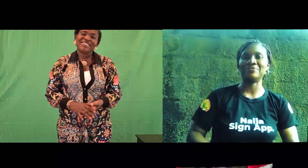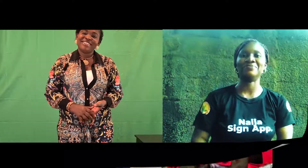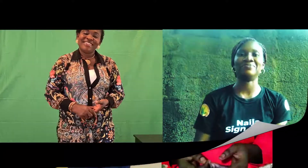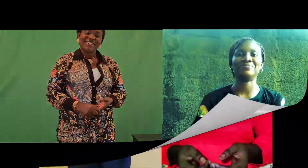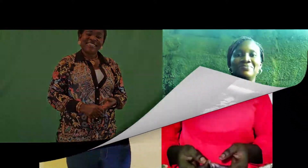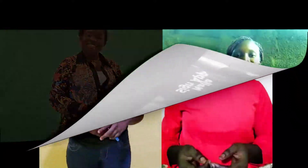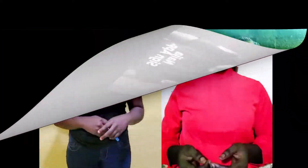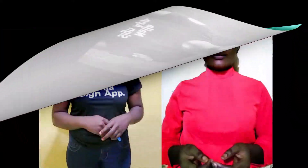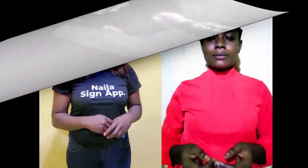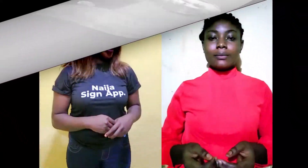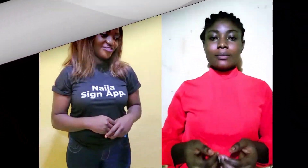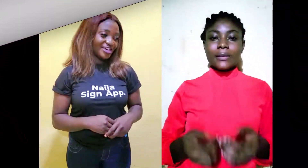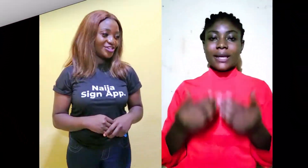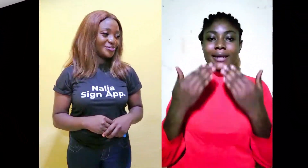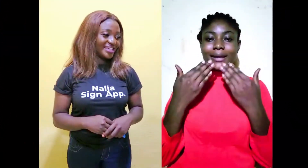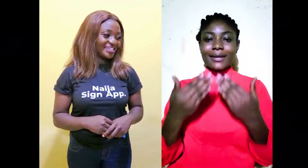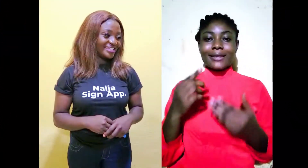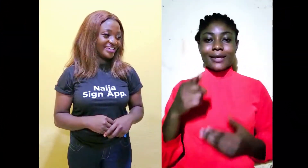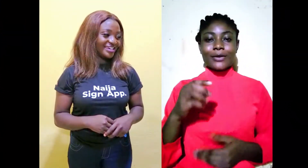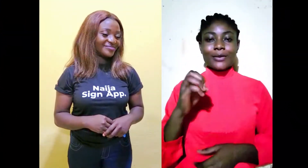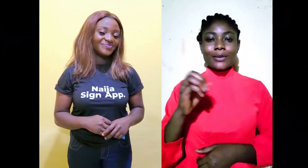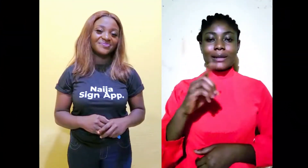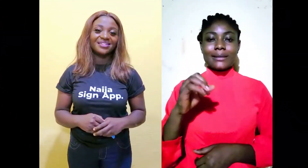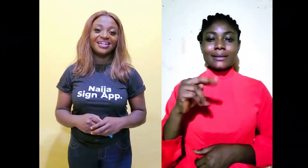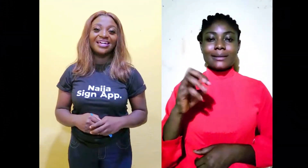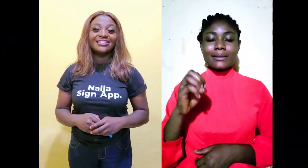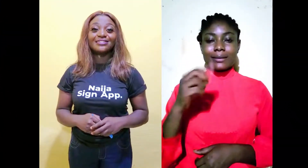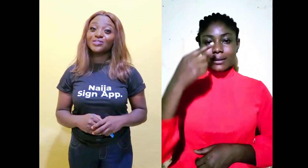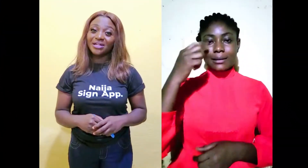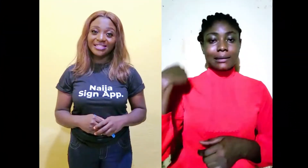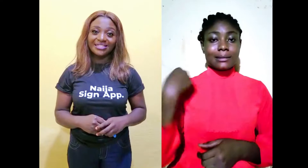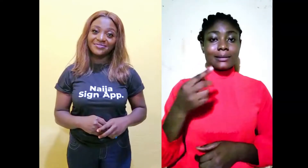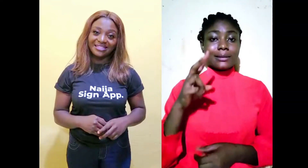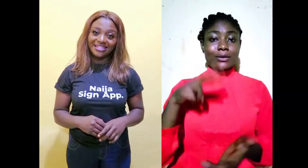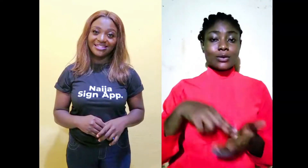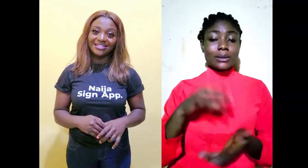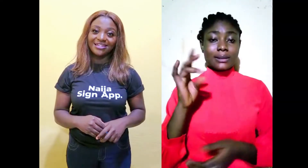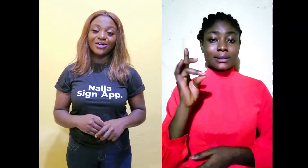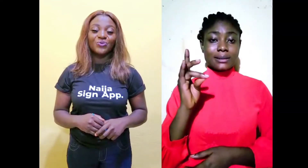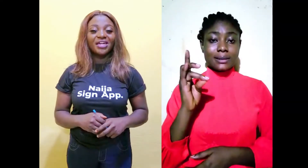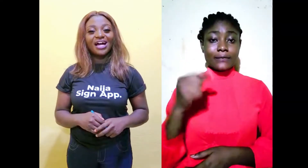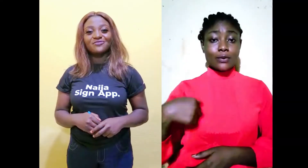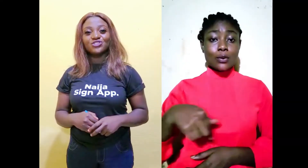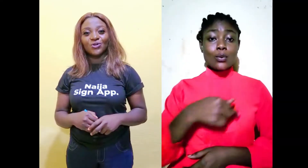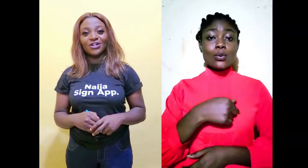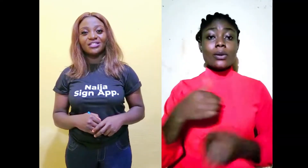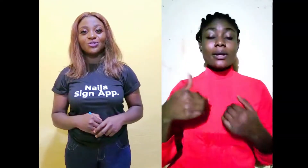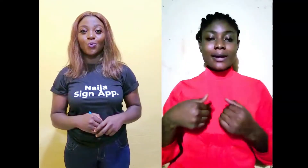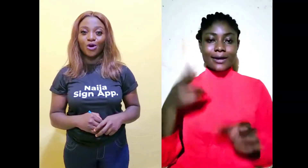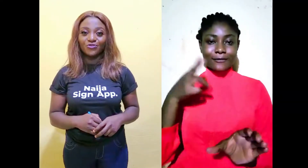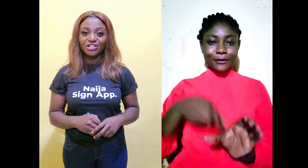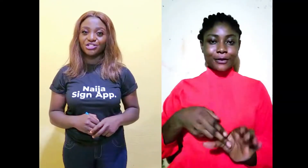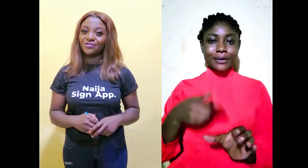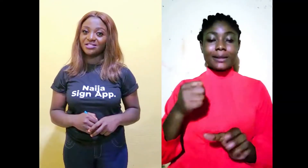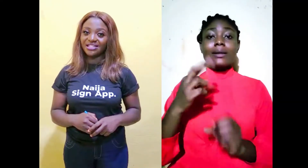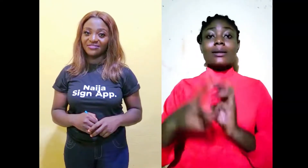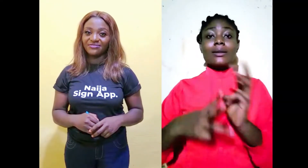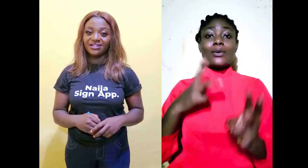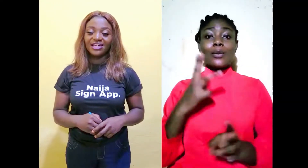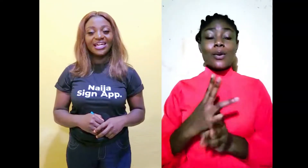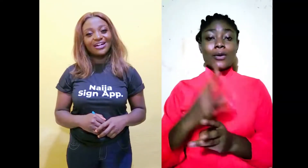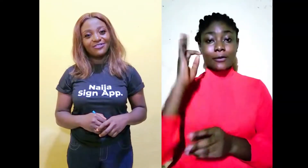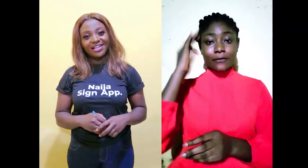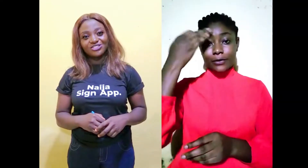you. Thank you, Ezine. Since 2017, we have joined the World Federation of the